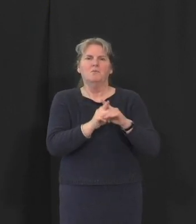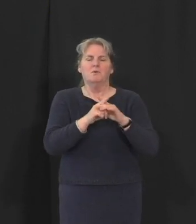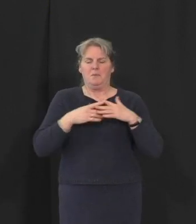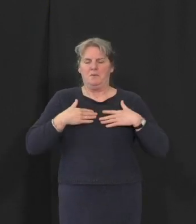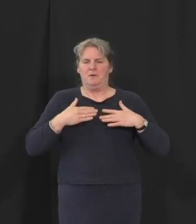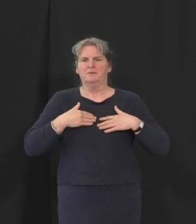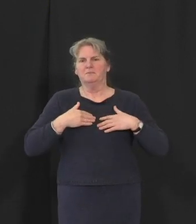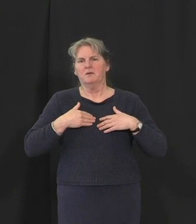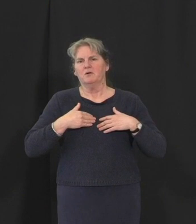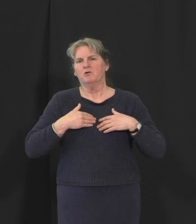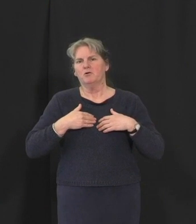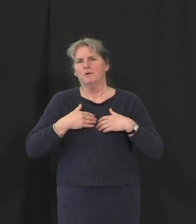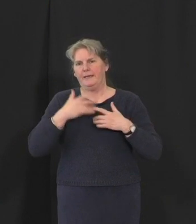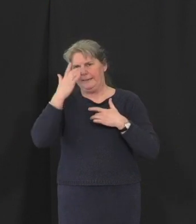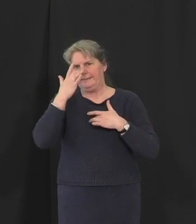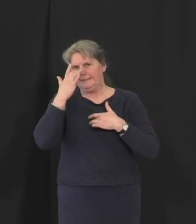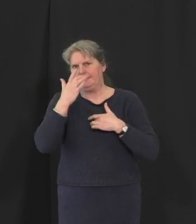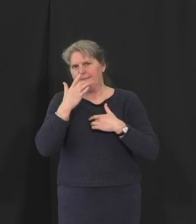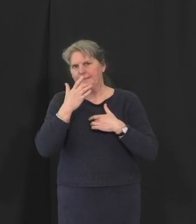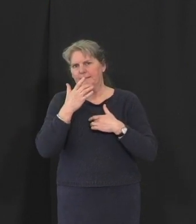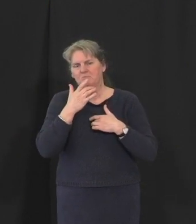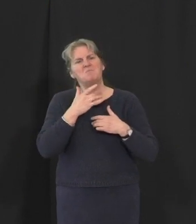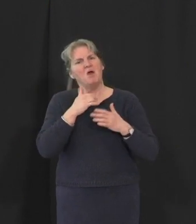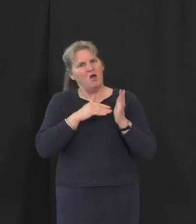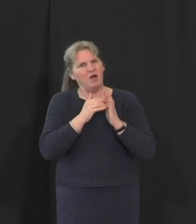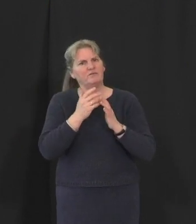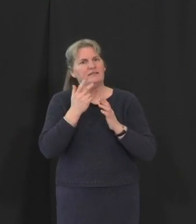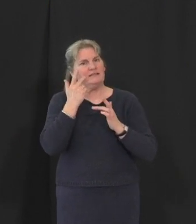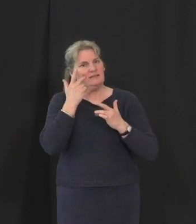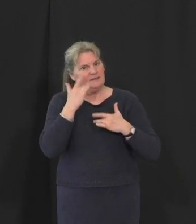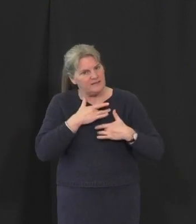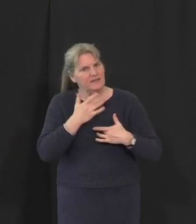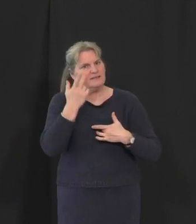seeing, as we often do at this time of year.